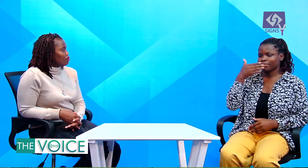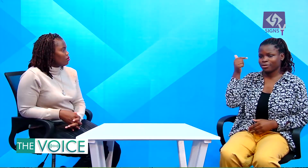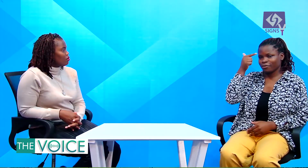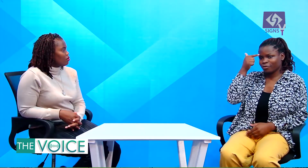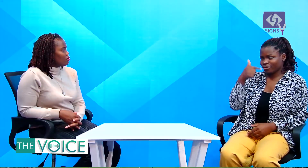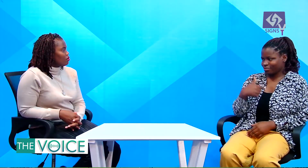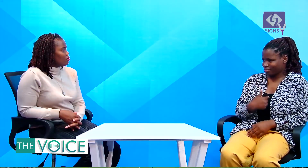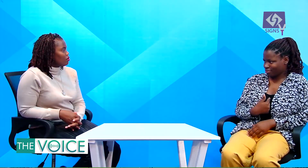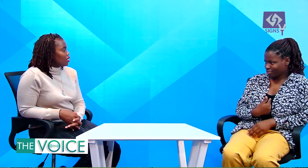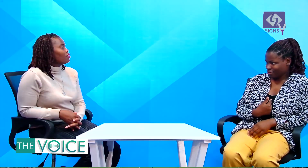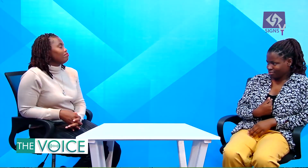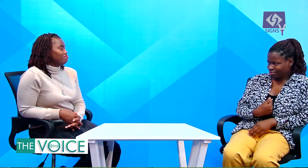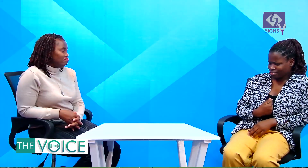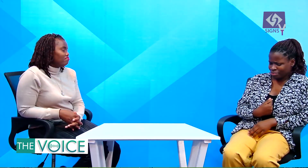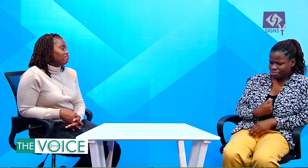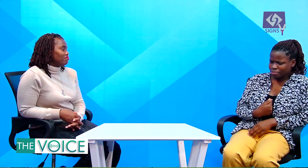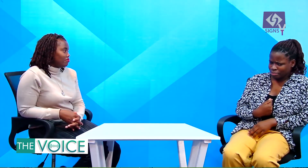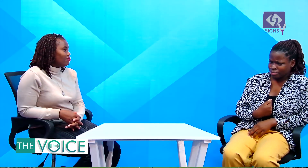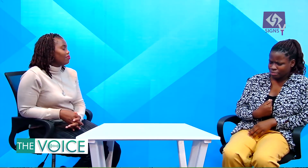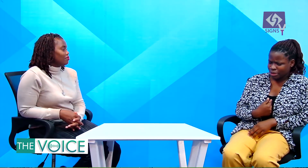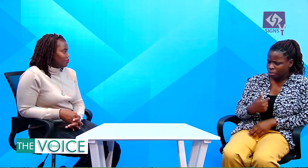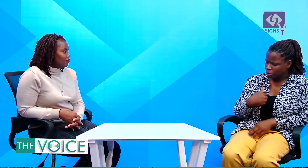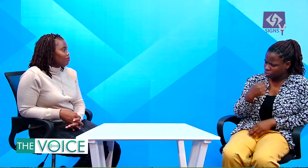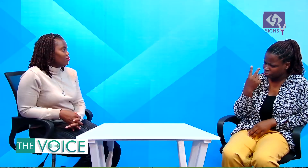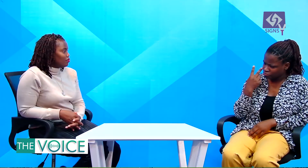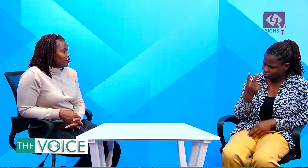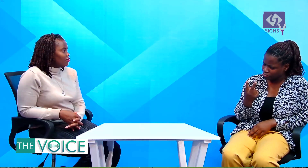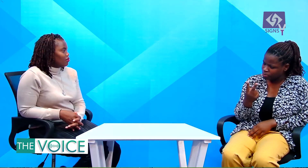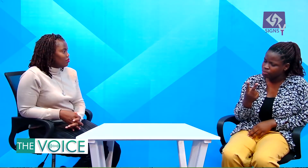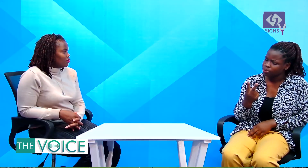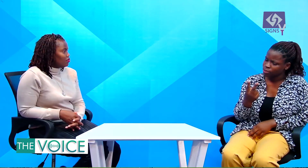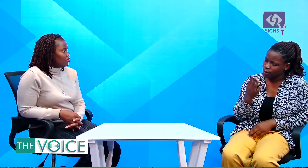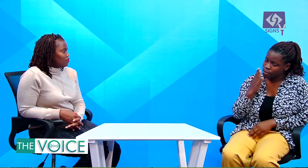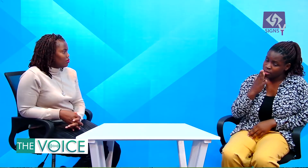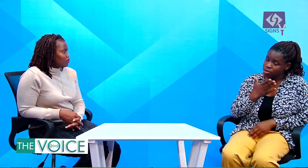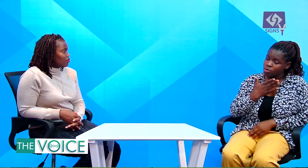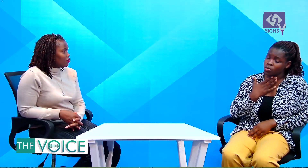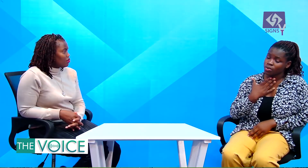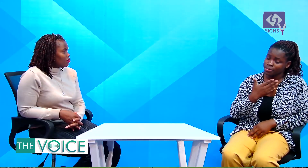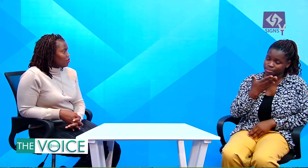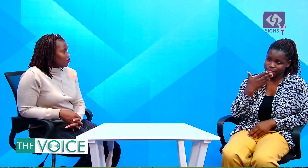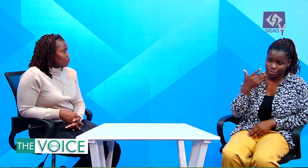And that is, I would say being deaf was better for me.